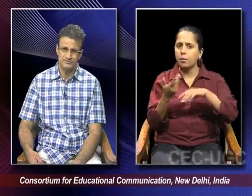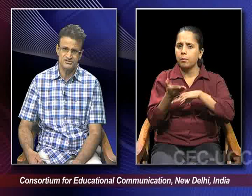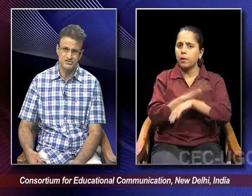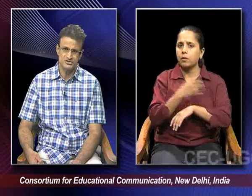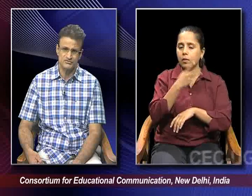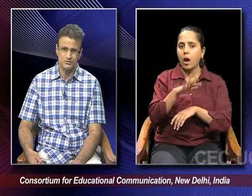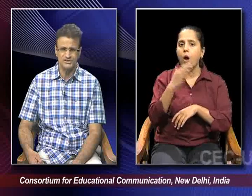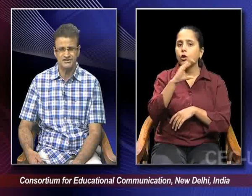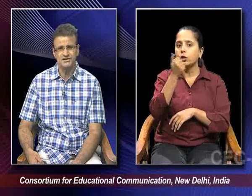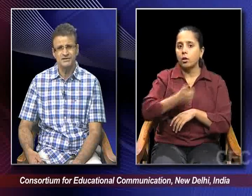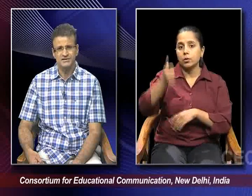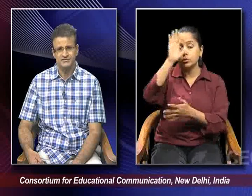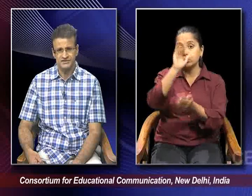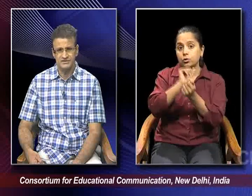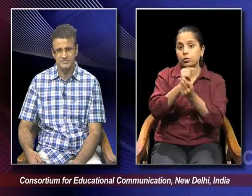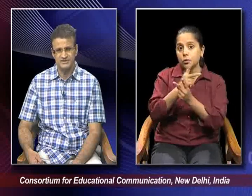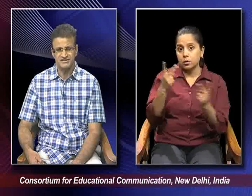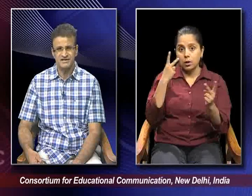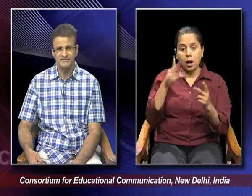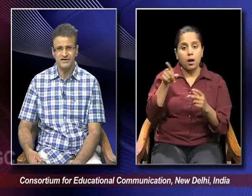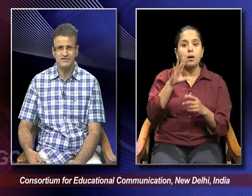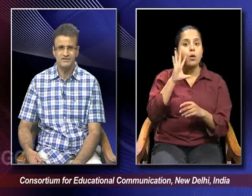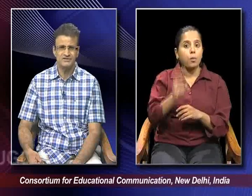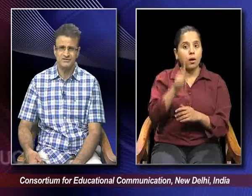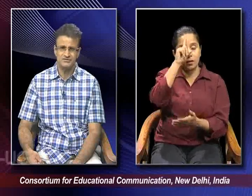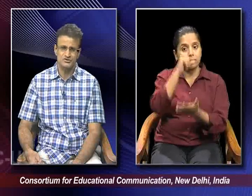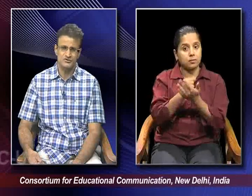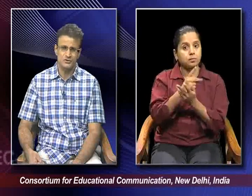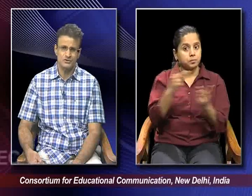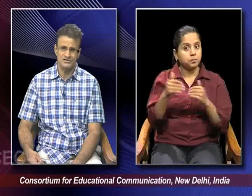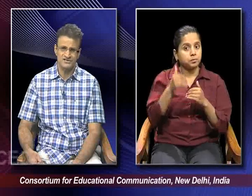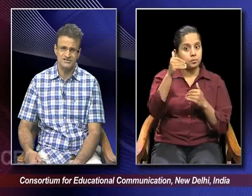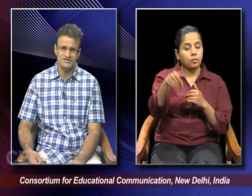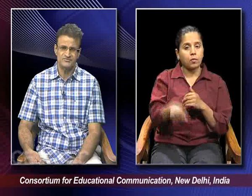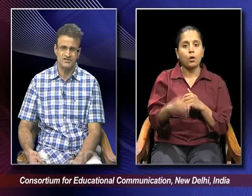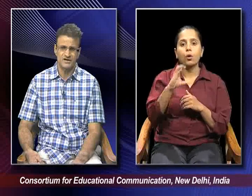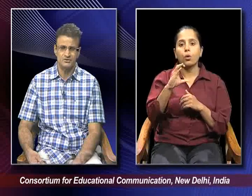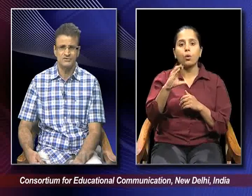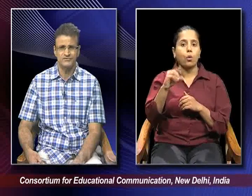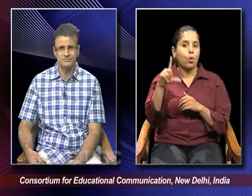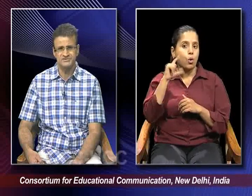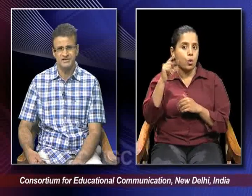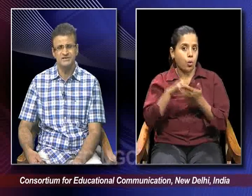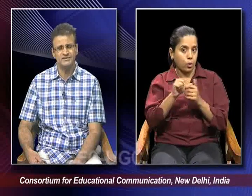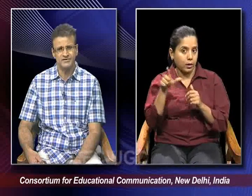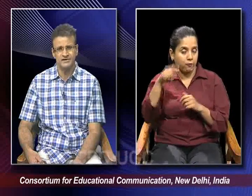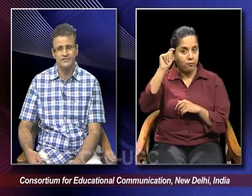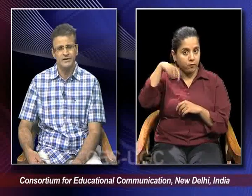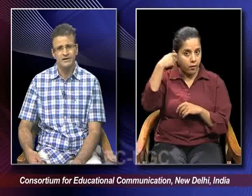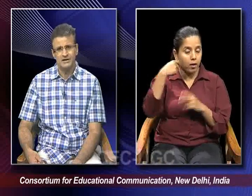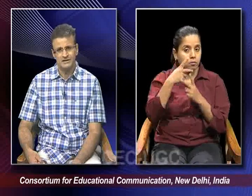the commissioners of the police, they were the main deciding factor in terms of the colonial censorship with regard to the films. And even